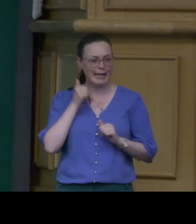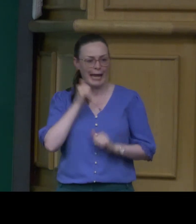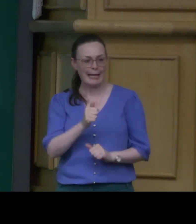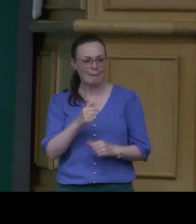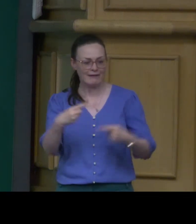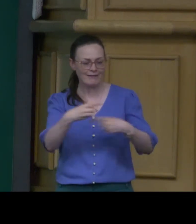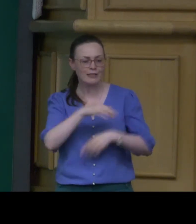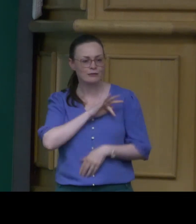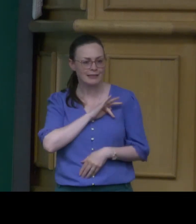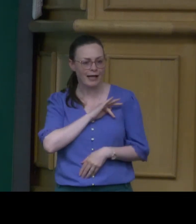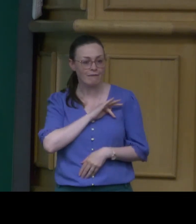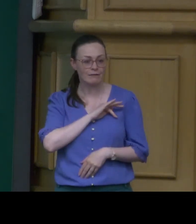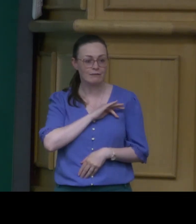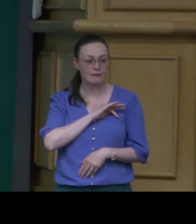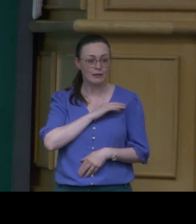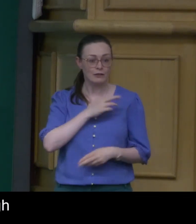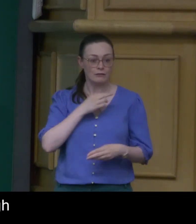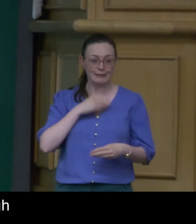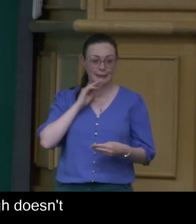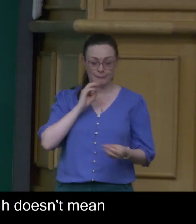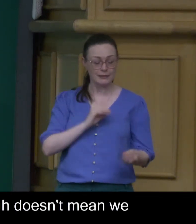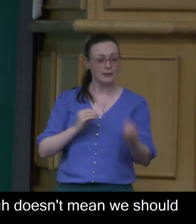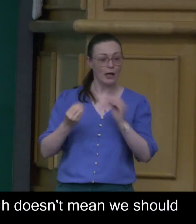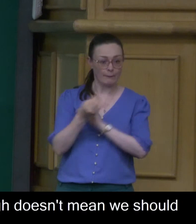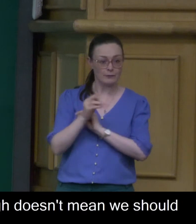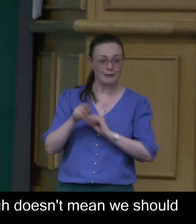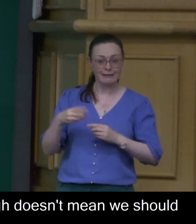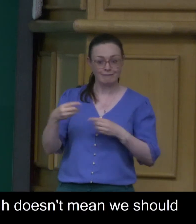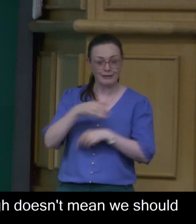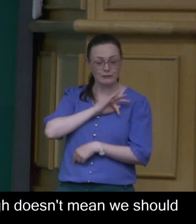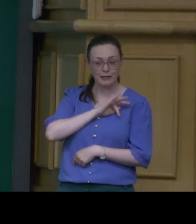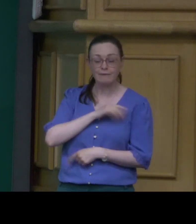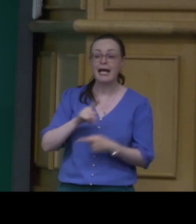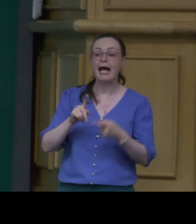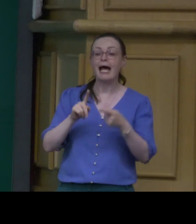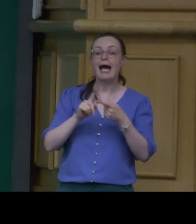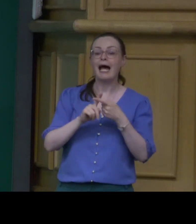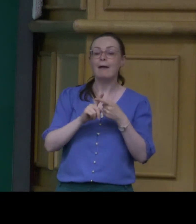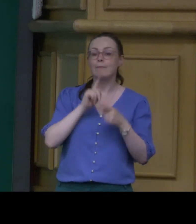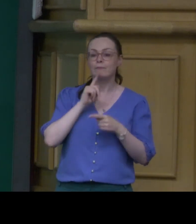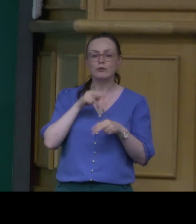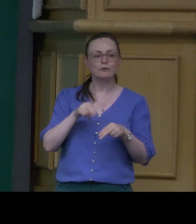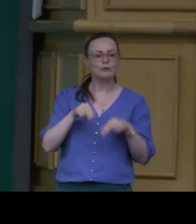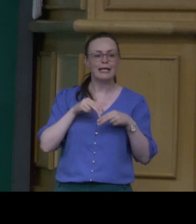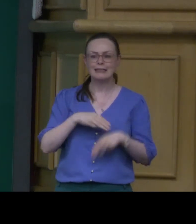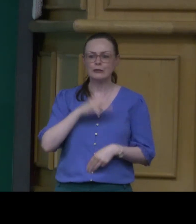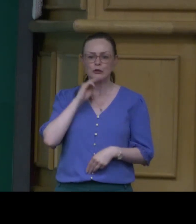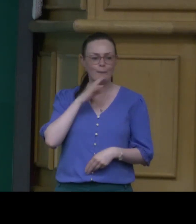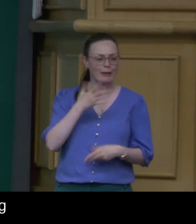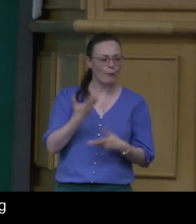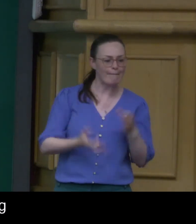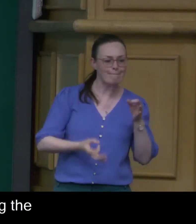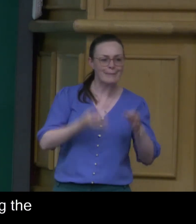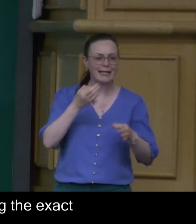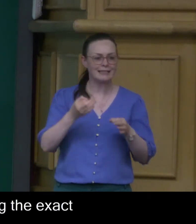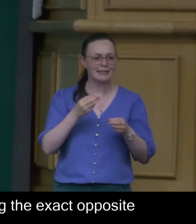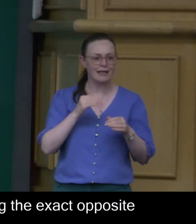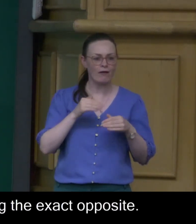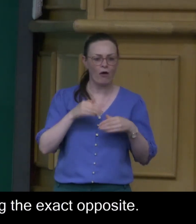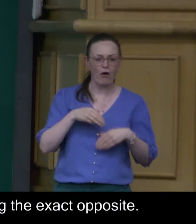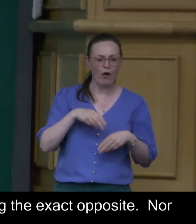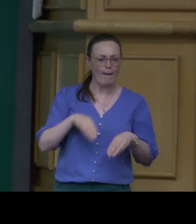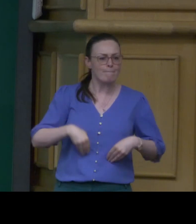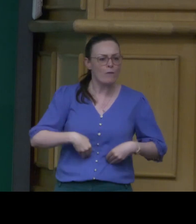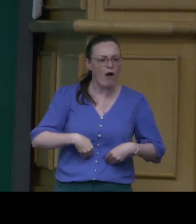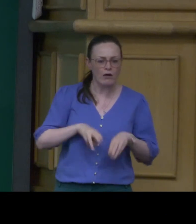defend ourselves, if anything, the exact opposite. And nor does it mean that we're politically or morally neutral